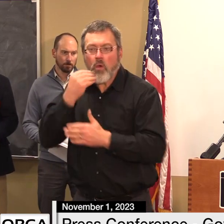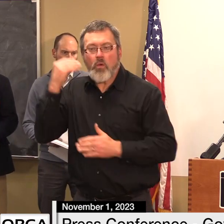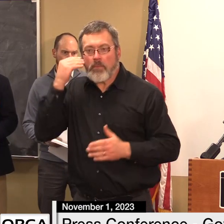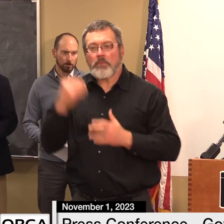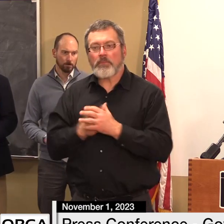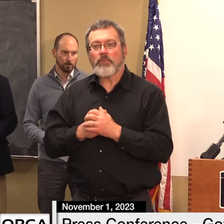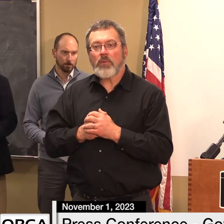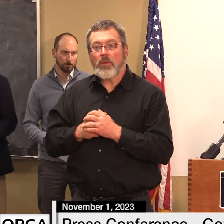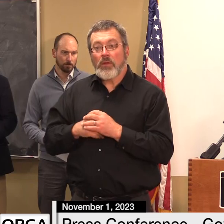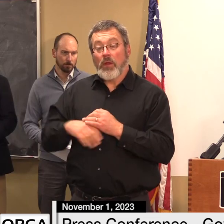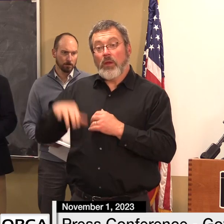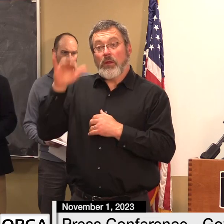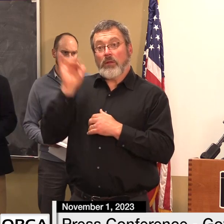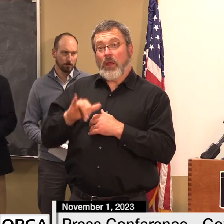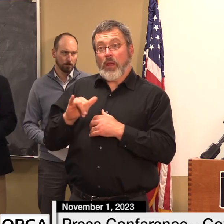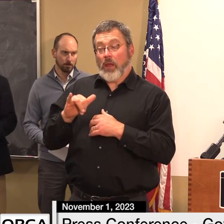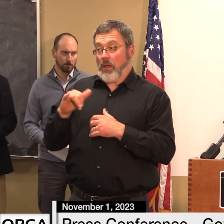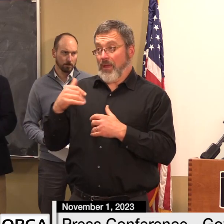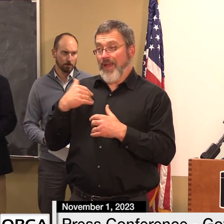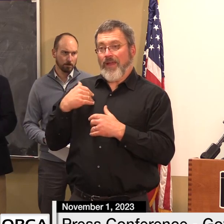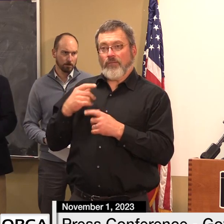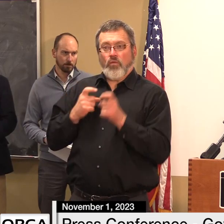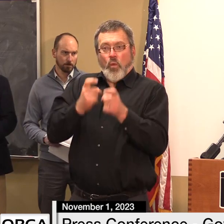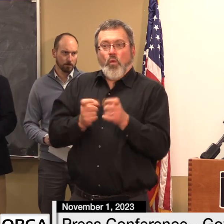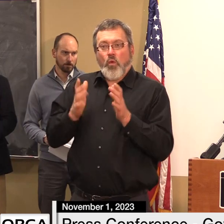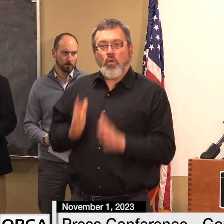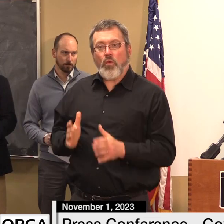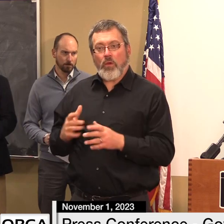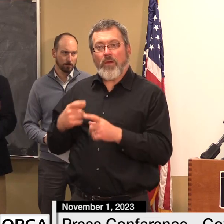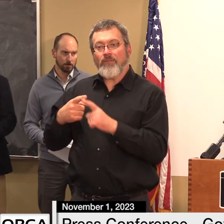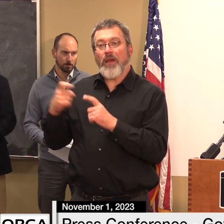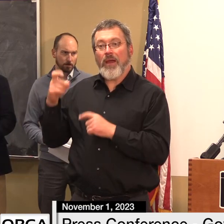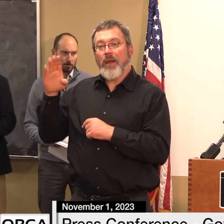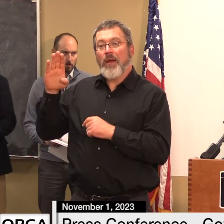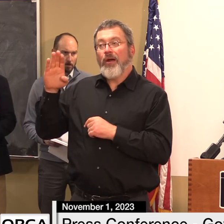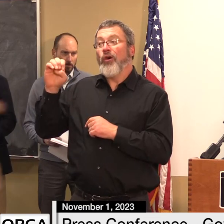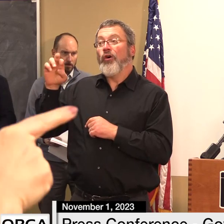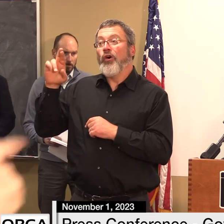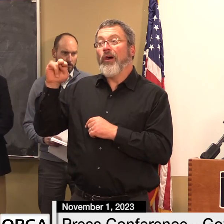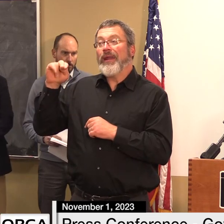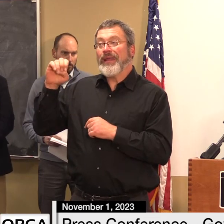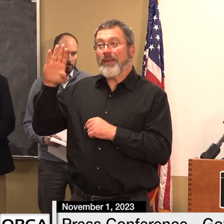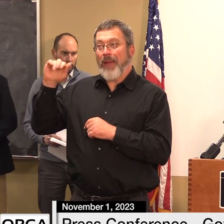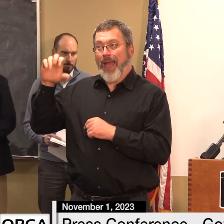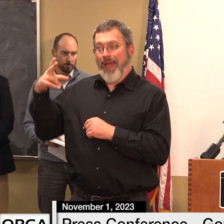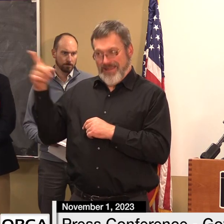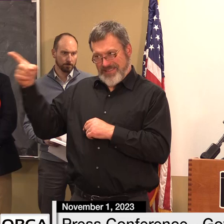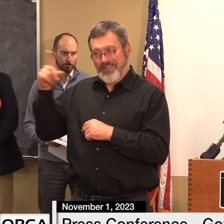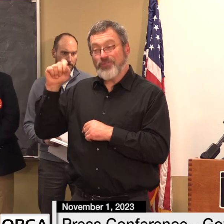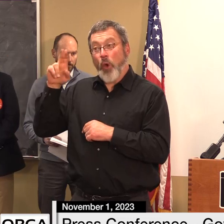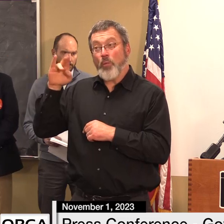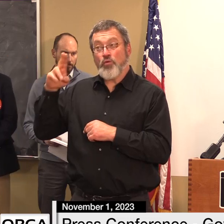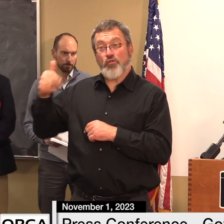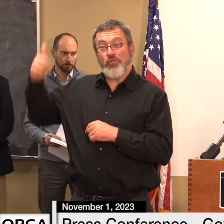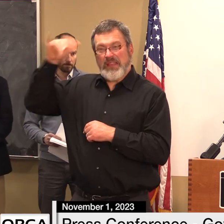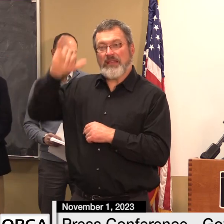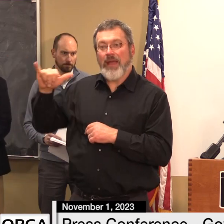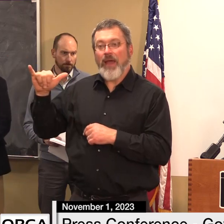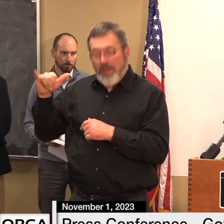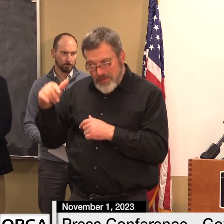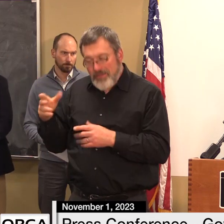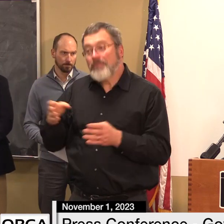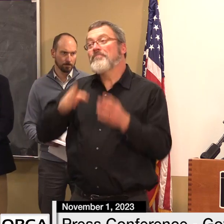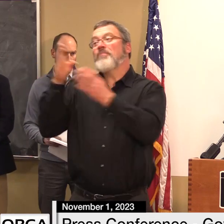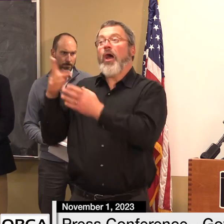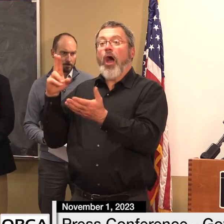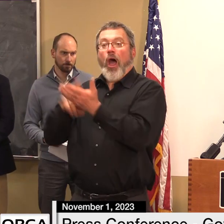Bach of New England Subaru to offset the costs. And we've had a number of volunteers, equipment dealers, and contractors who have